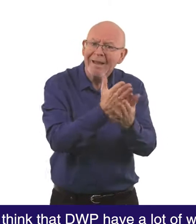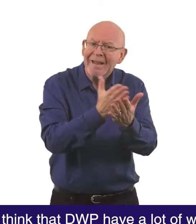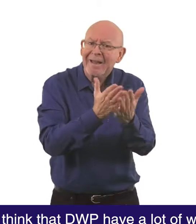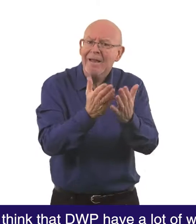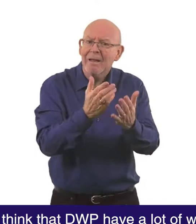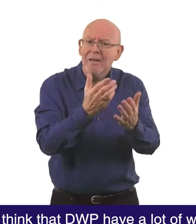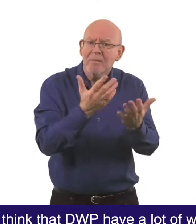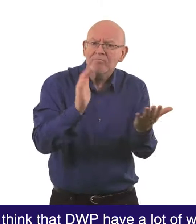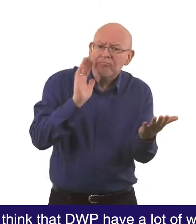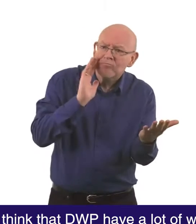think.